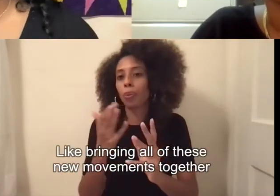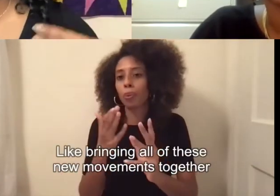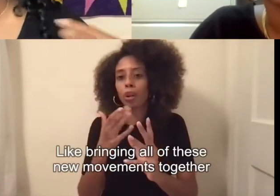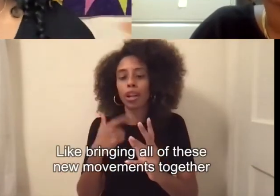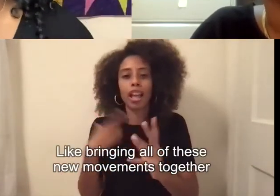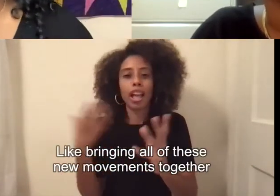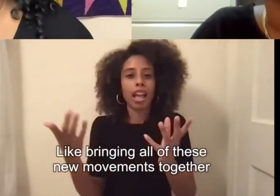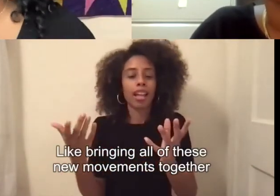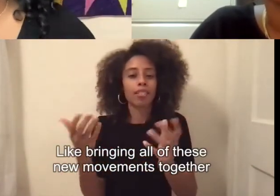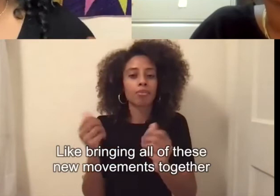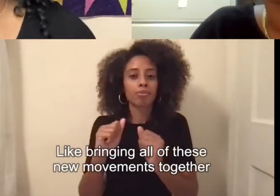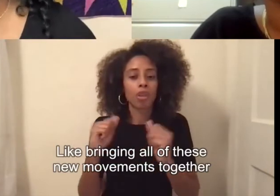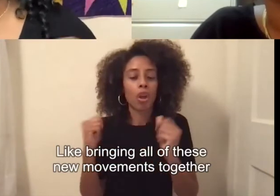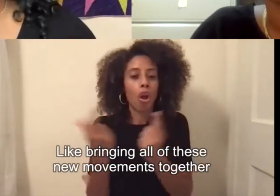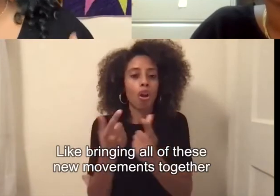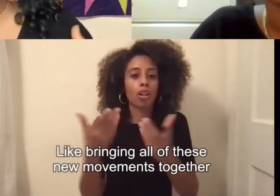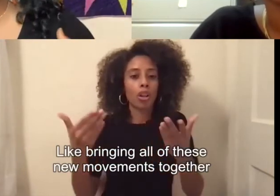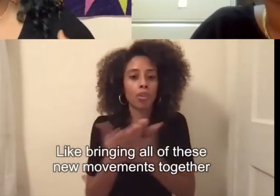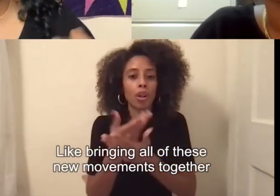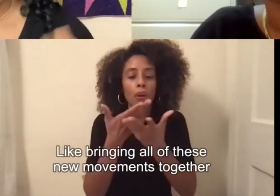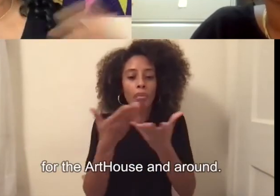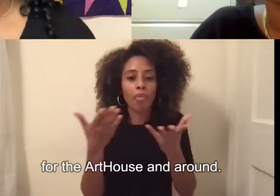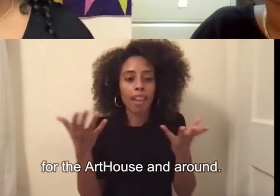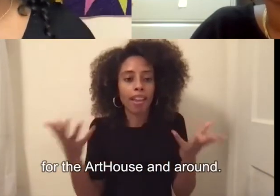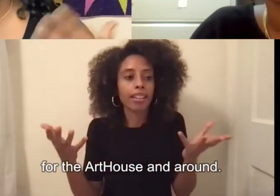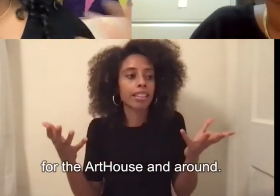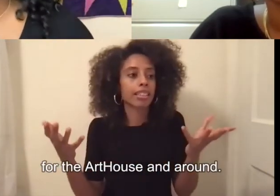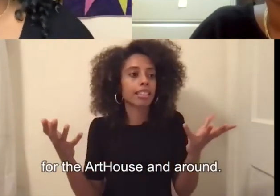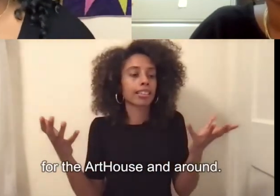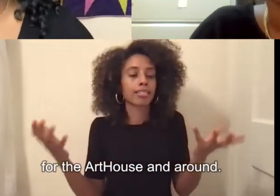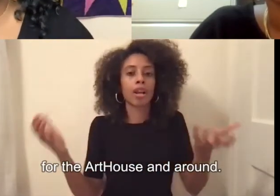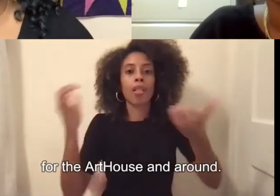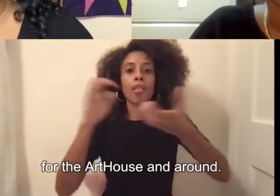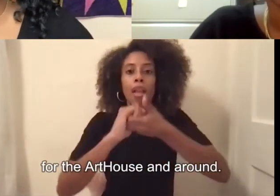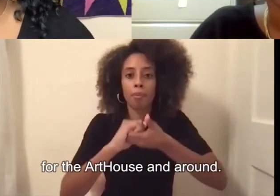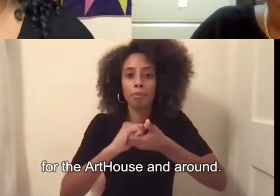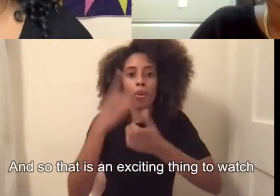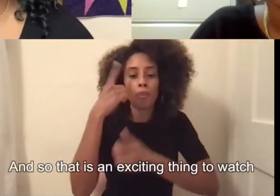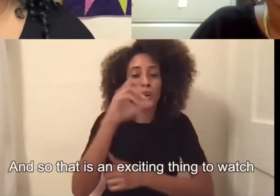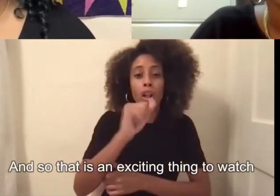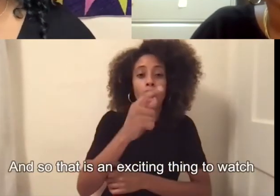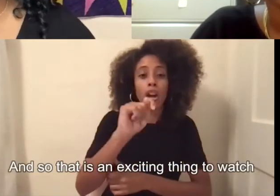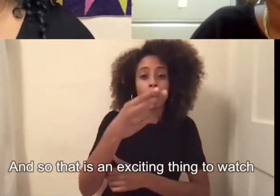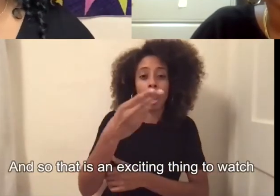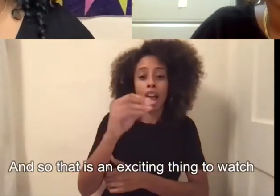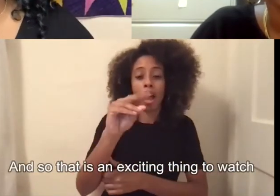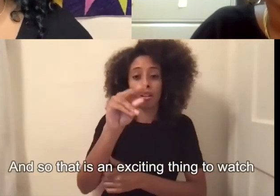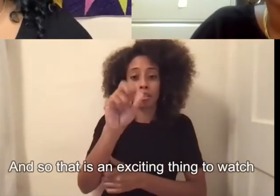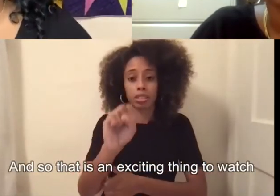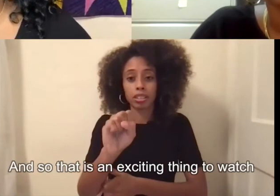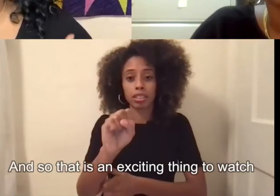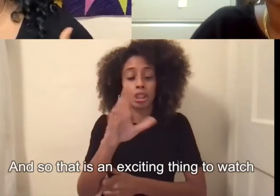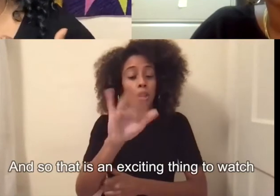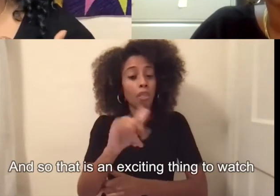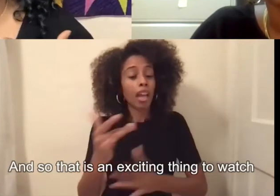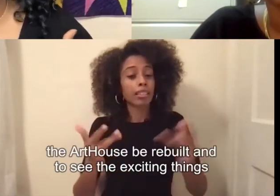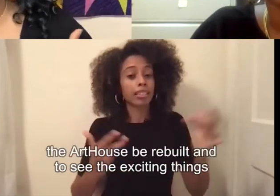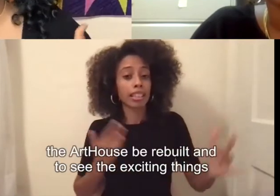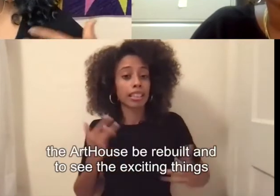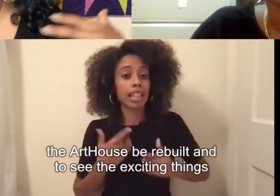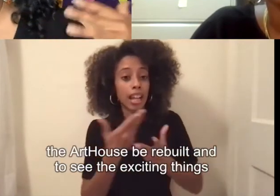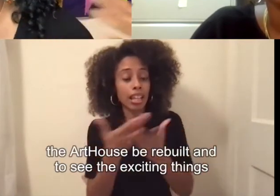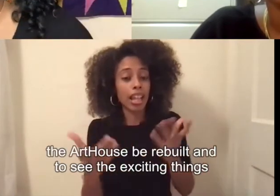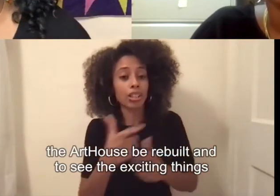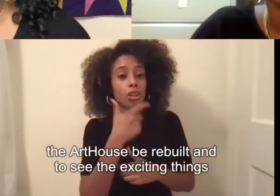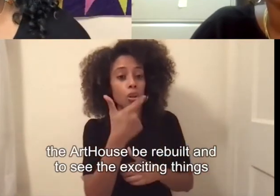bringing all of these new movements together for the art house and around. And so that is an exciting thing to watch the